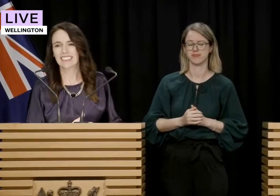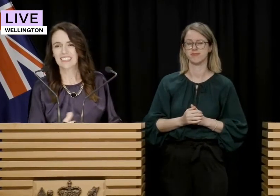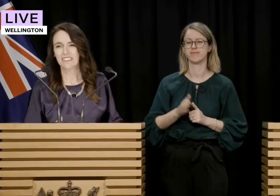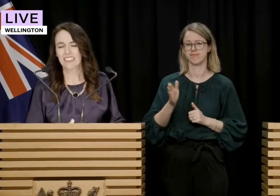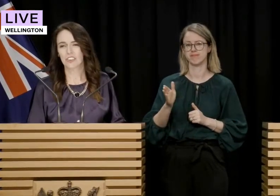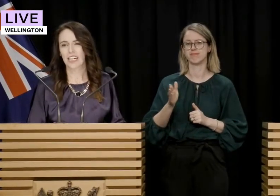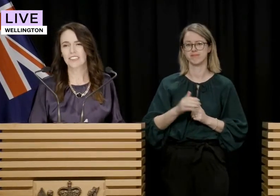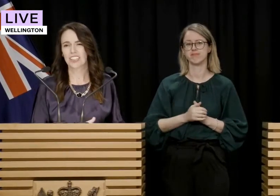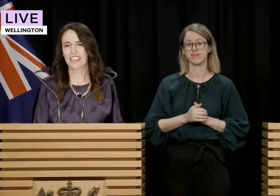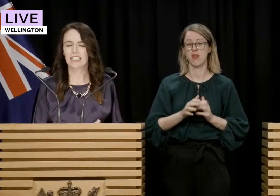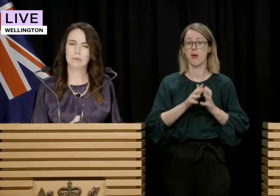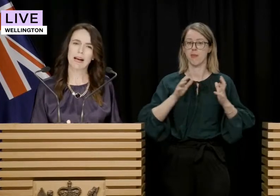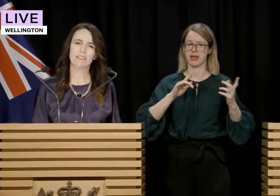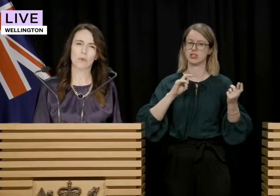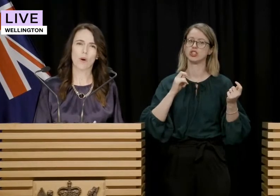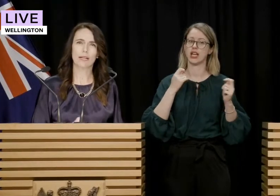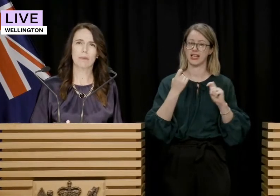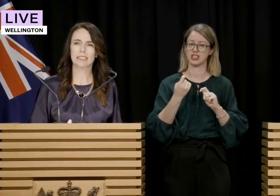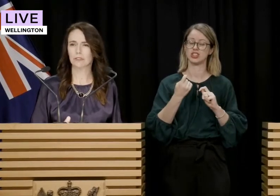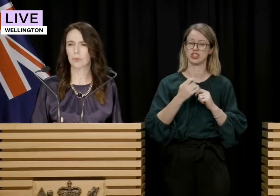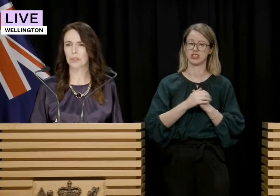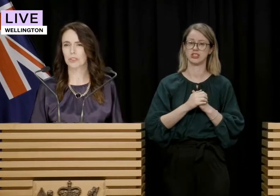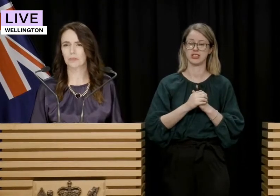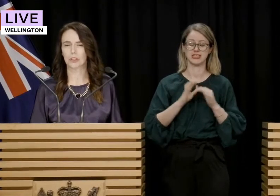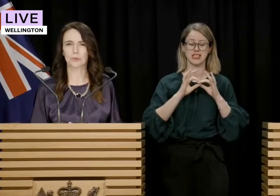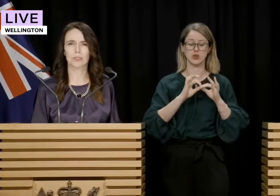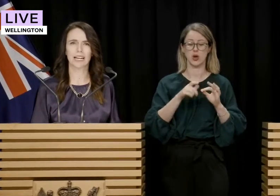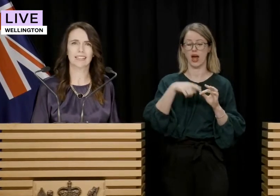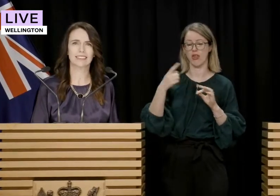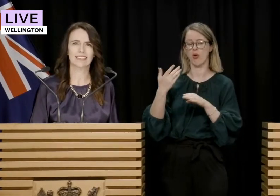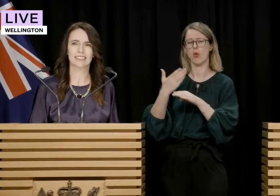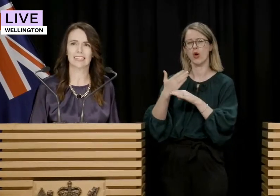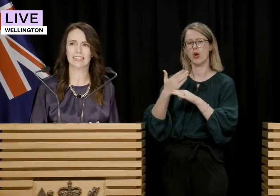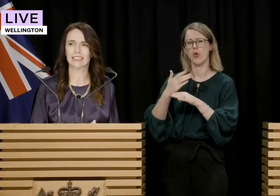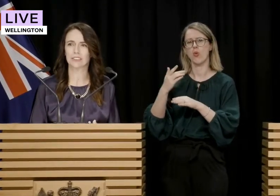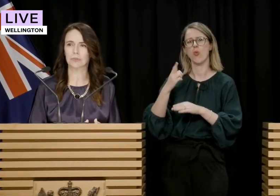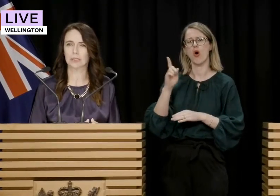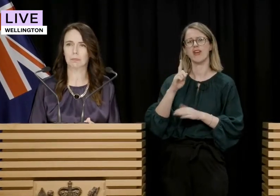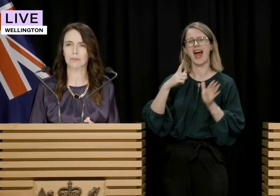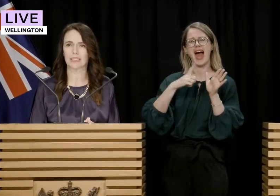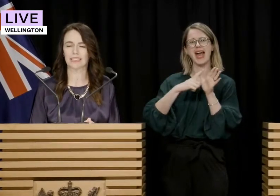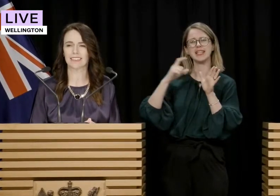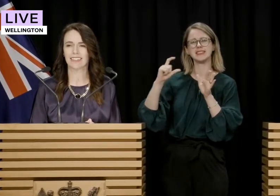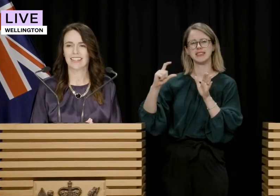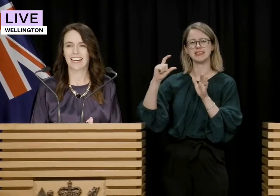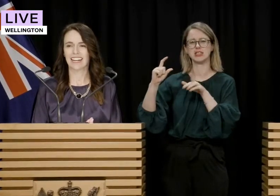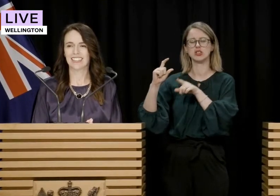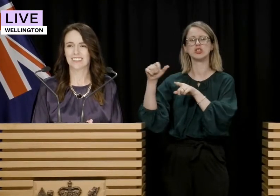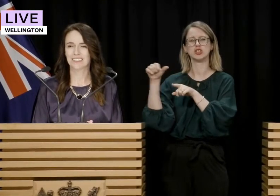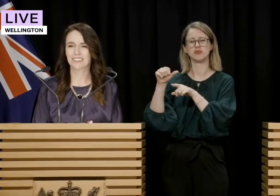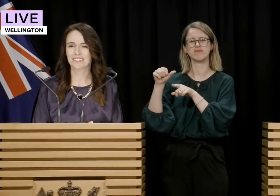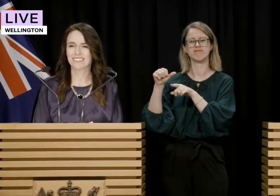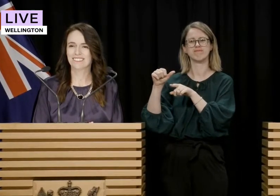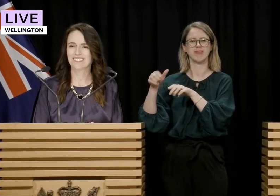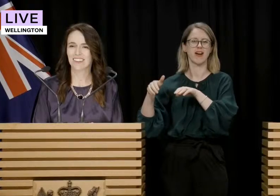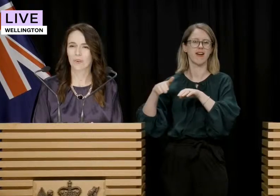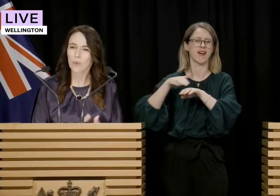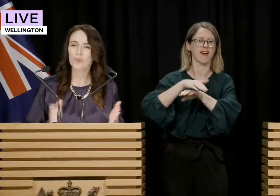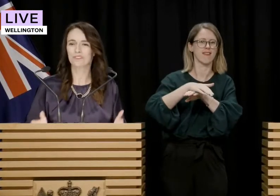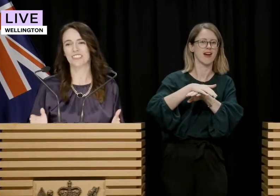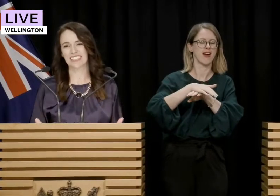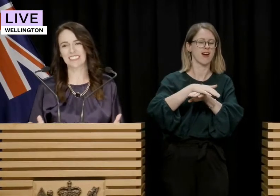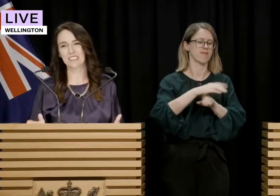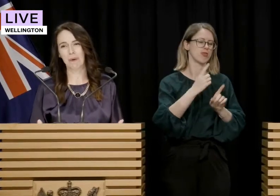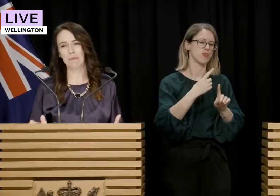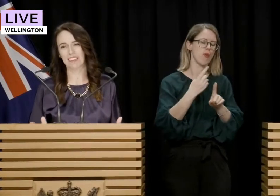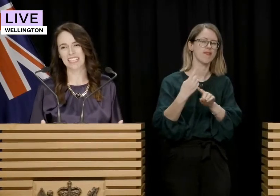This is a significant change, and I think it's part of a wider piece of work to ensure that ACC is responding to all